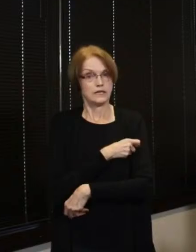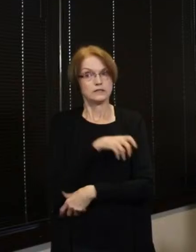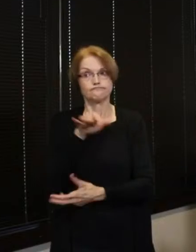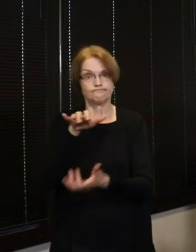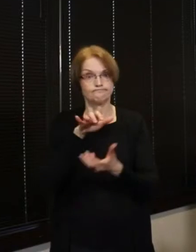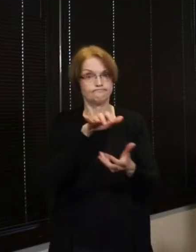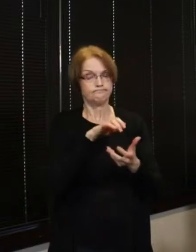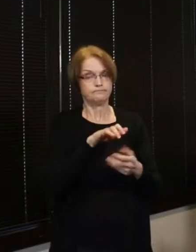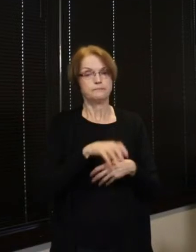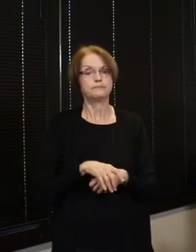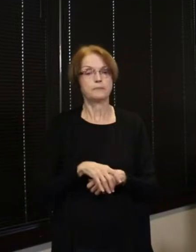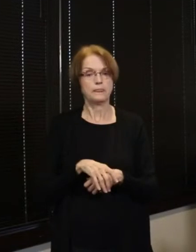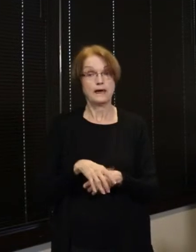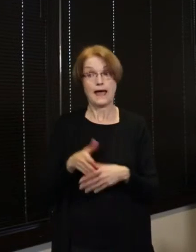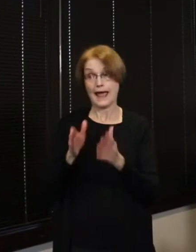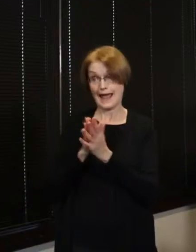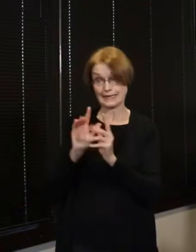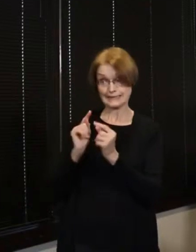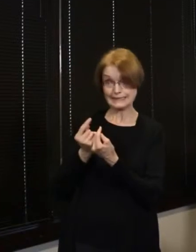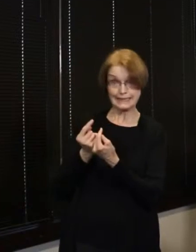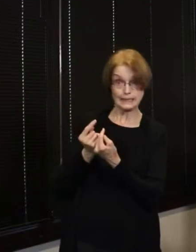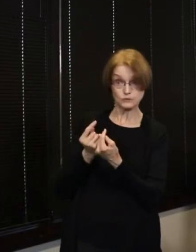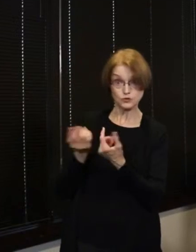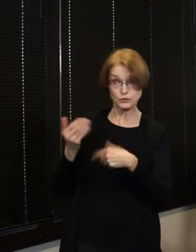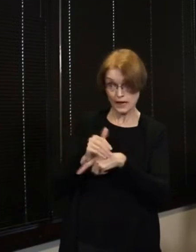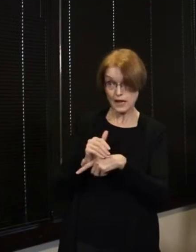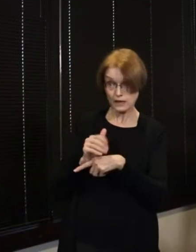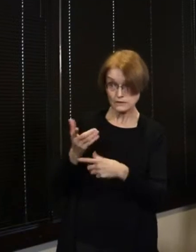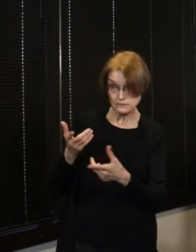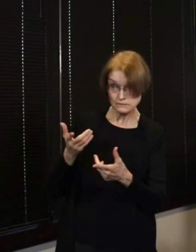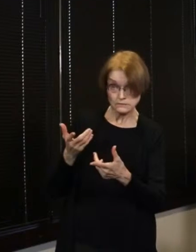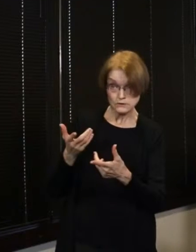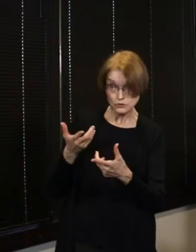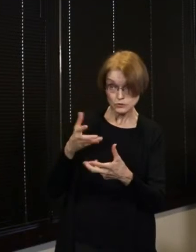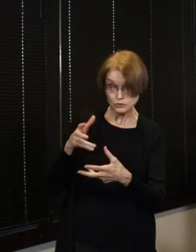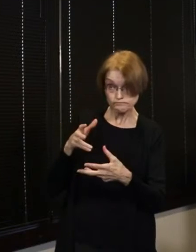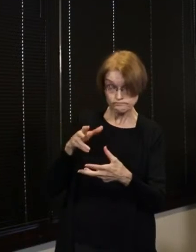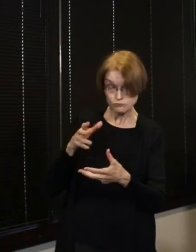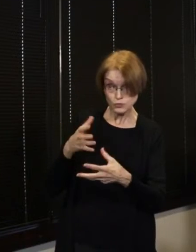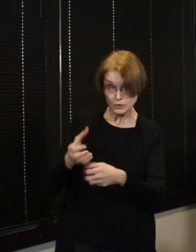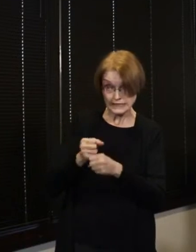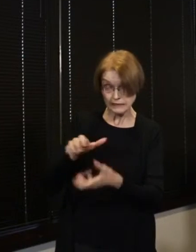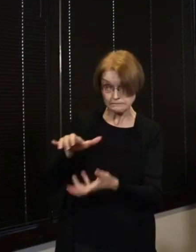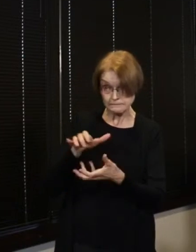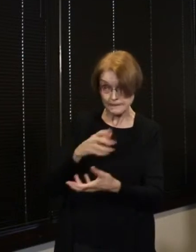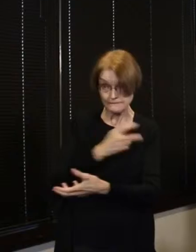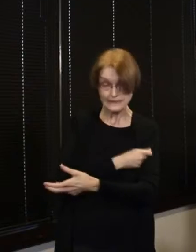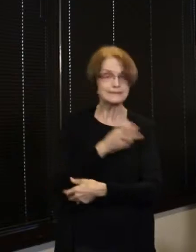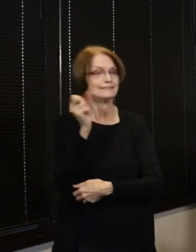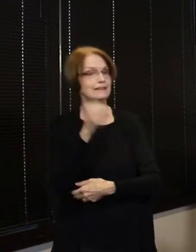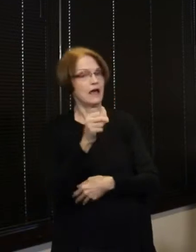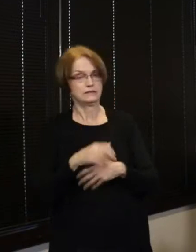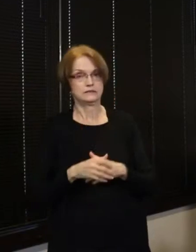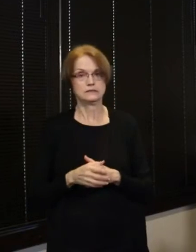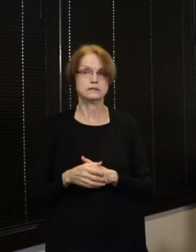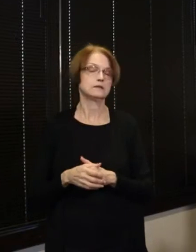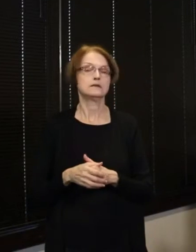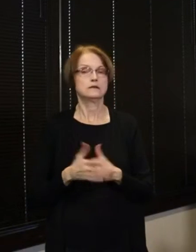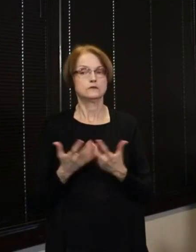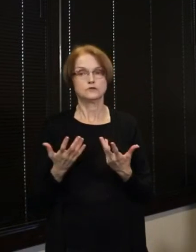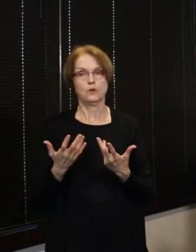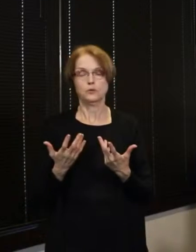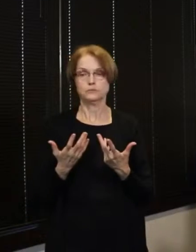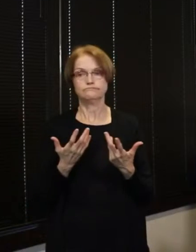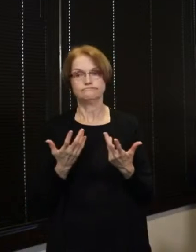I did confirm that with our teams today. They did get the allotment that they had asked for. And so we didn't see any decrease to our hospitals